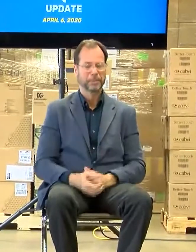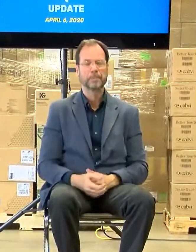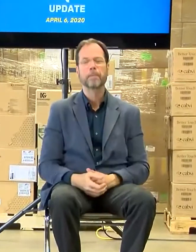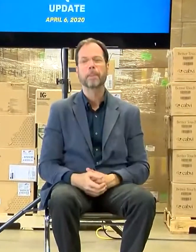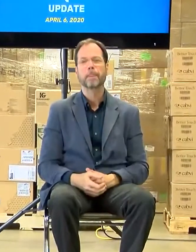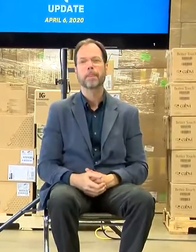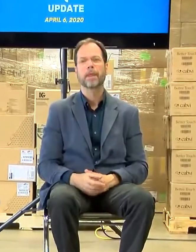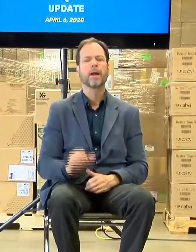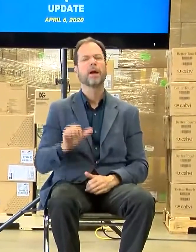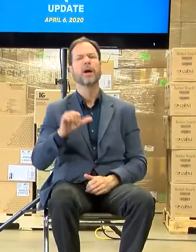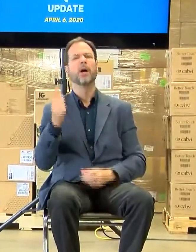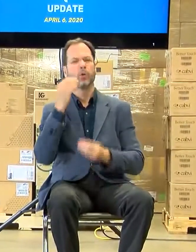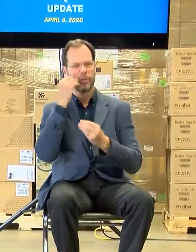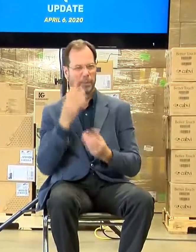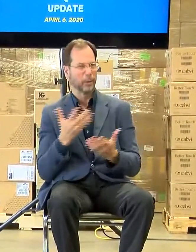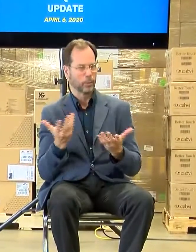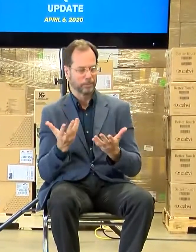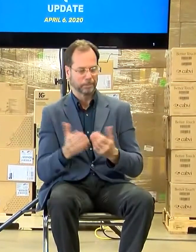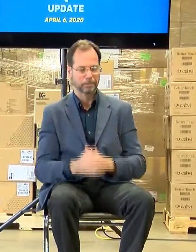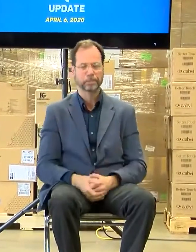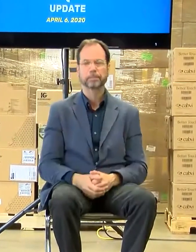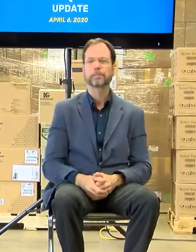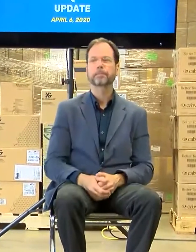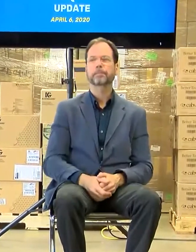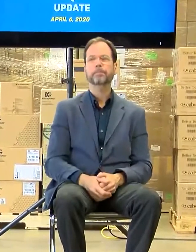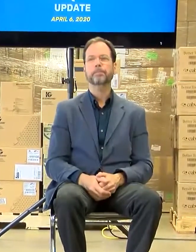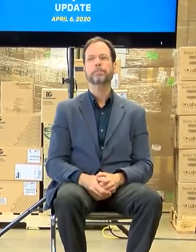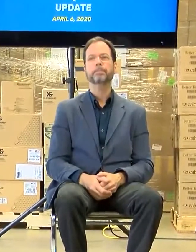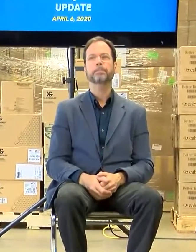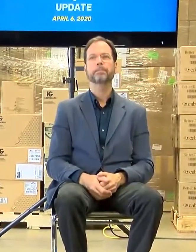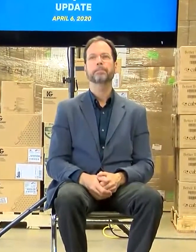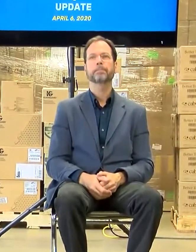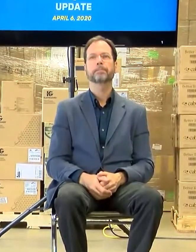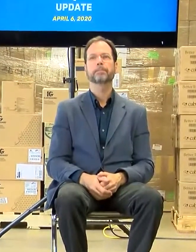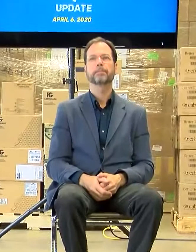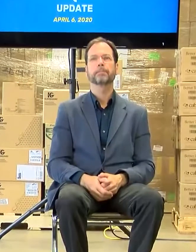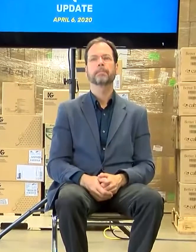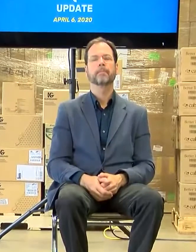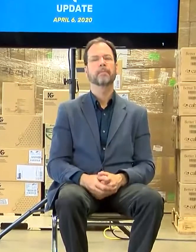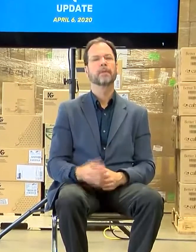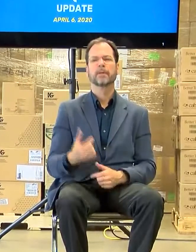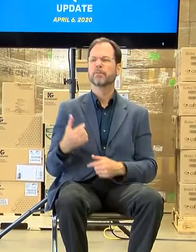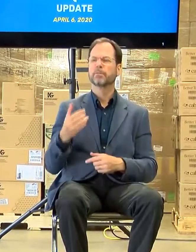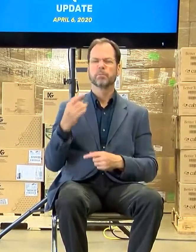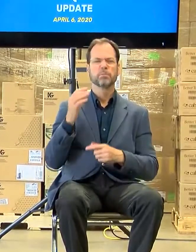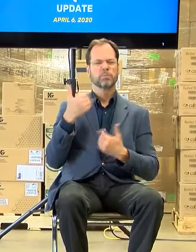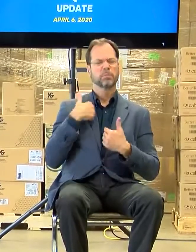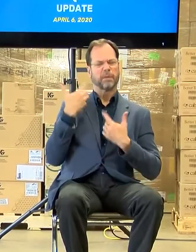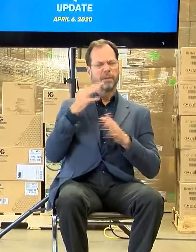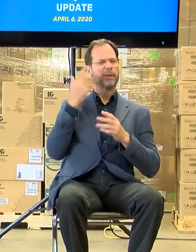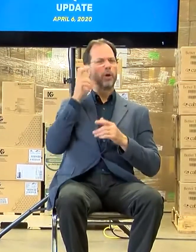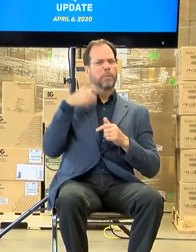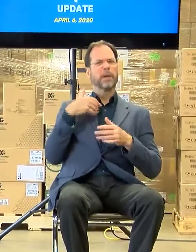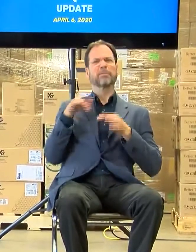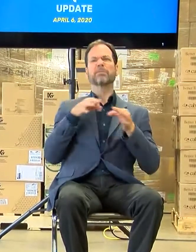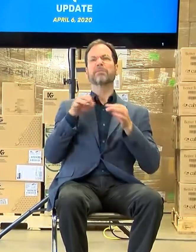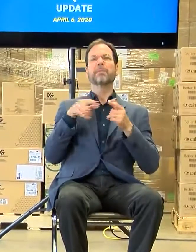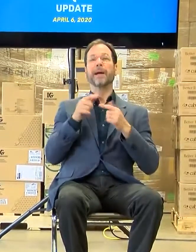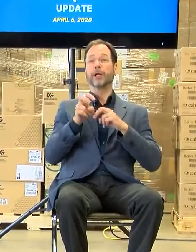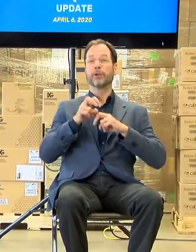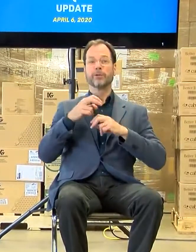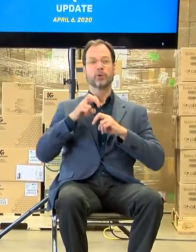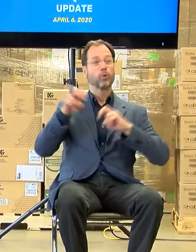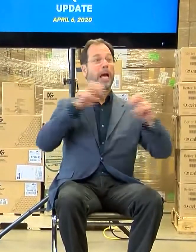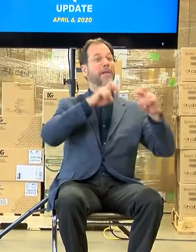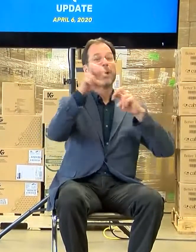Additional information. In the past, you've heard me talk about travel restrictions. Let me update you